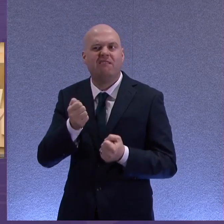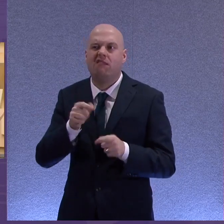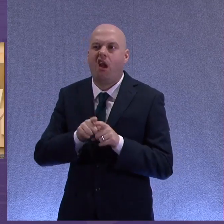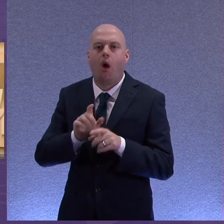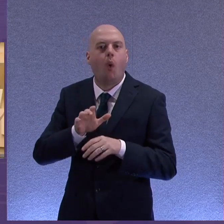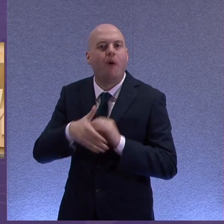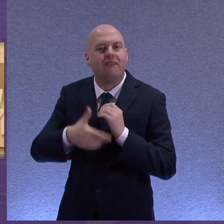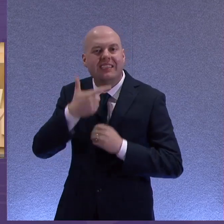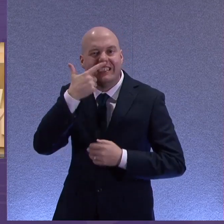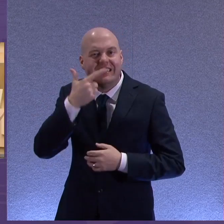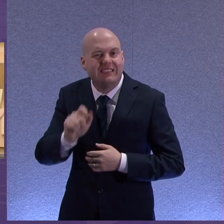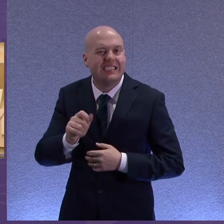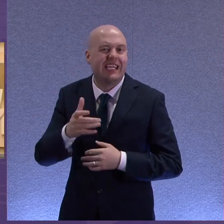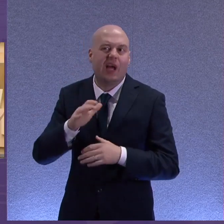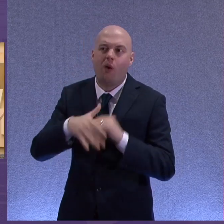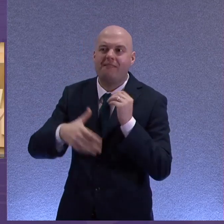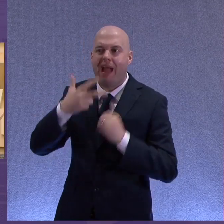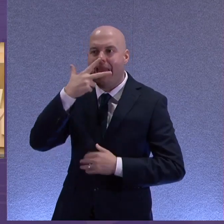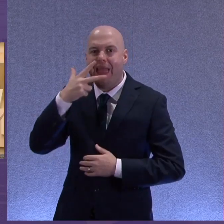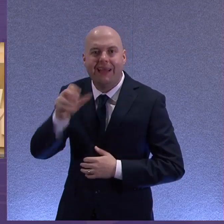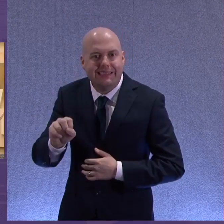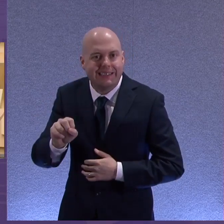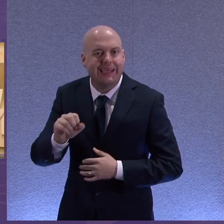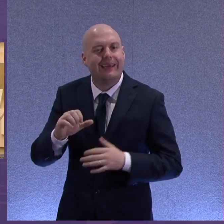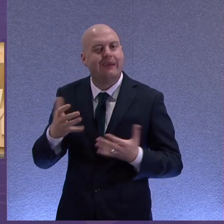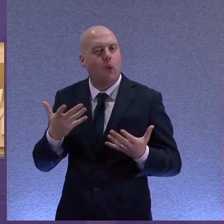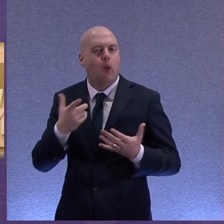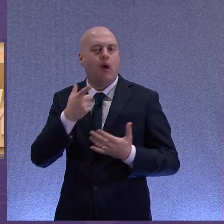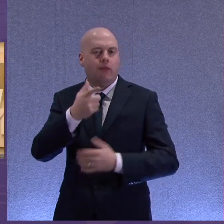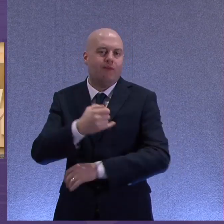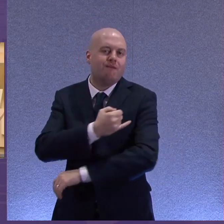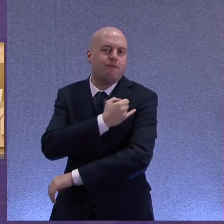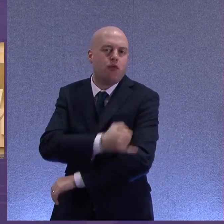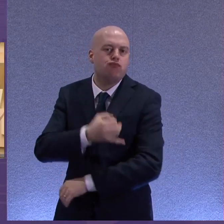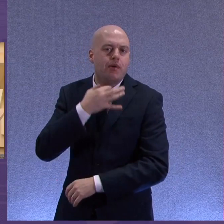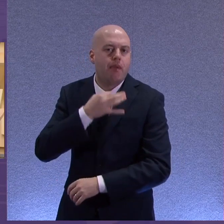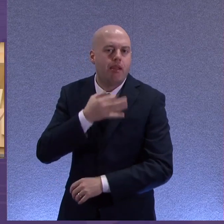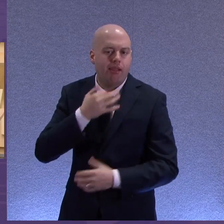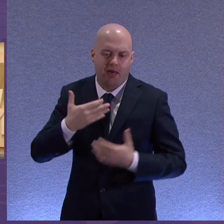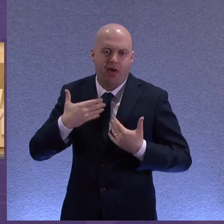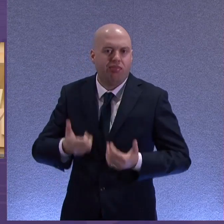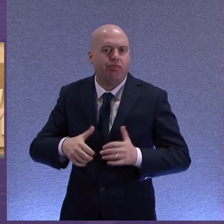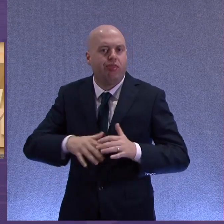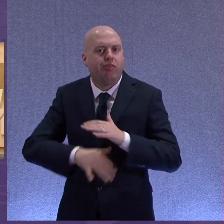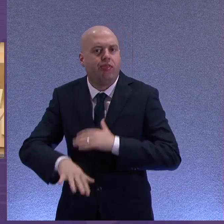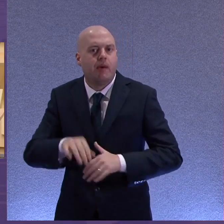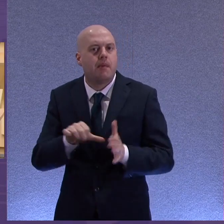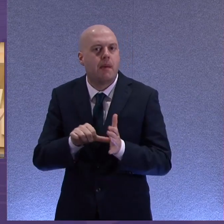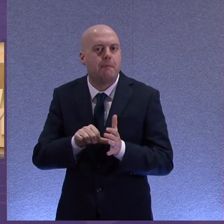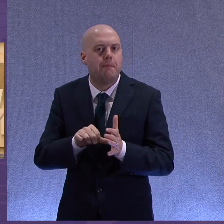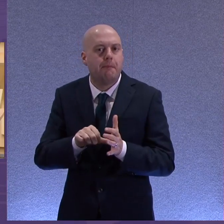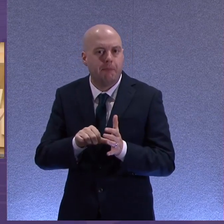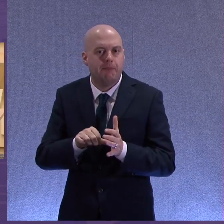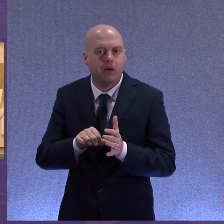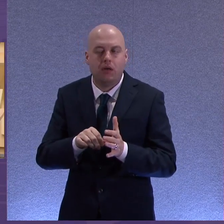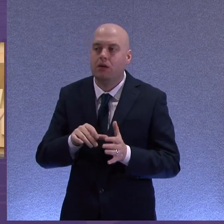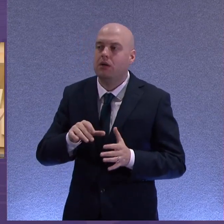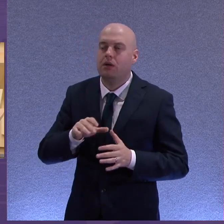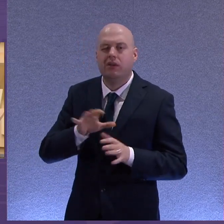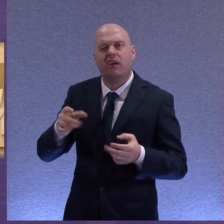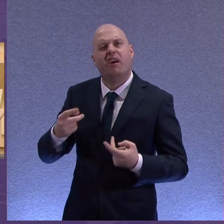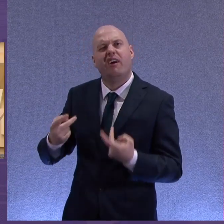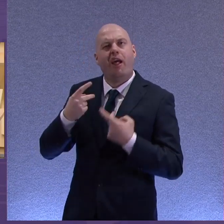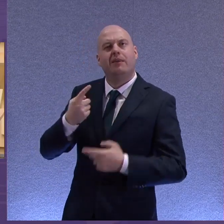70 or over 80 group, which for all of us, even if, and I think this is a mistake for young people, not that I'm calling myself a young person,